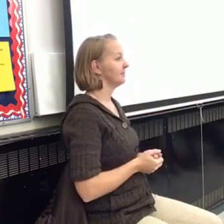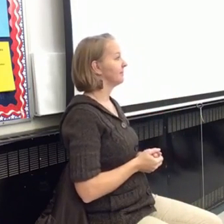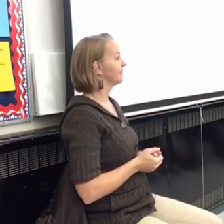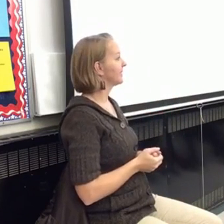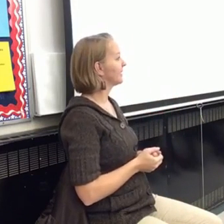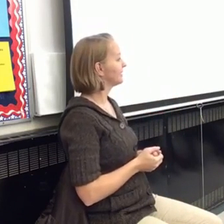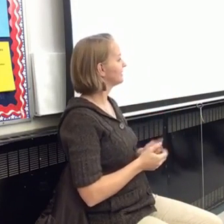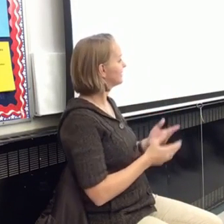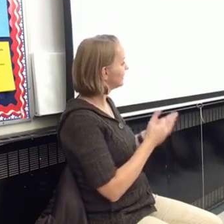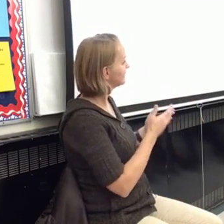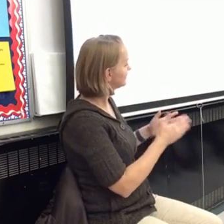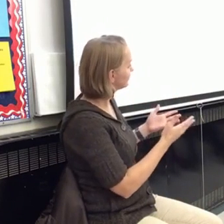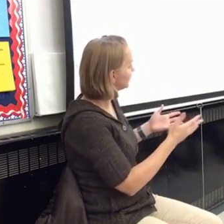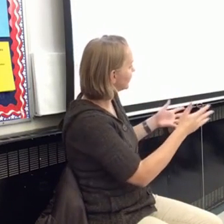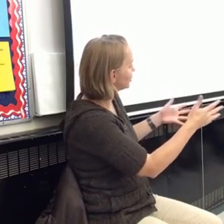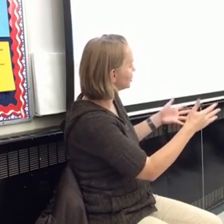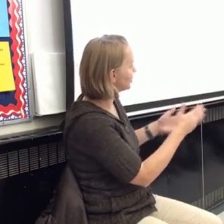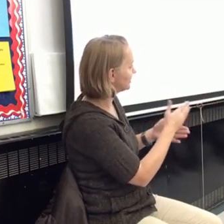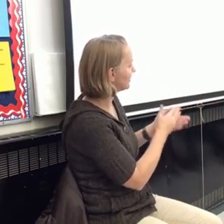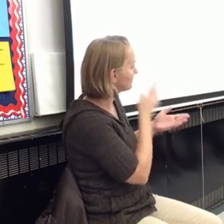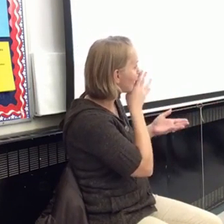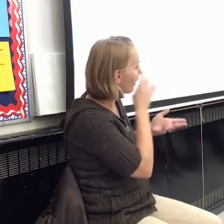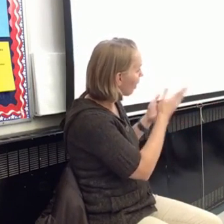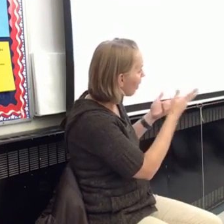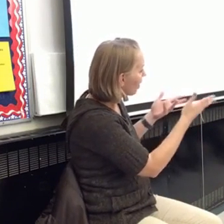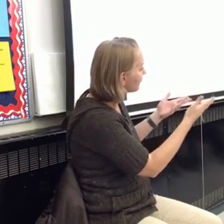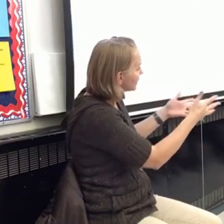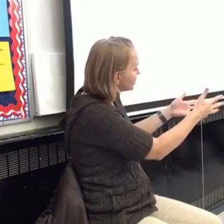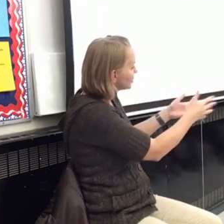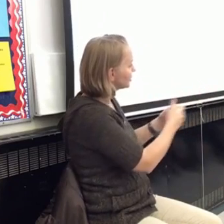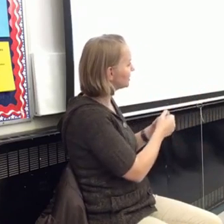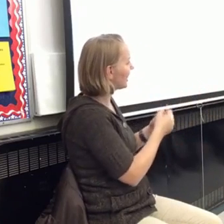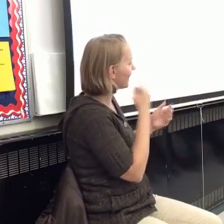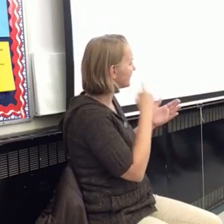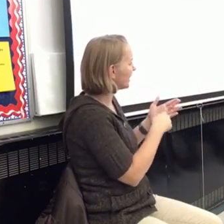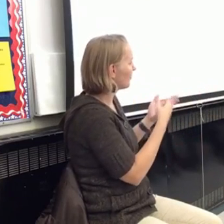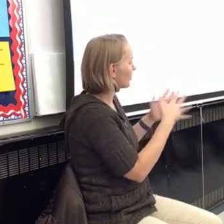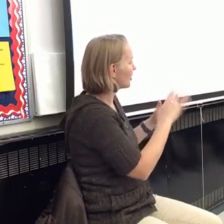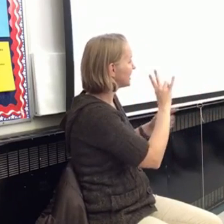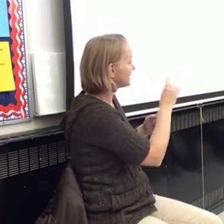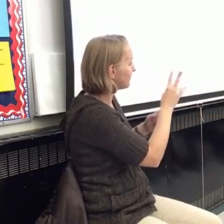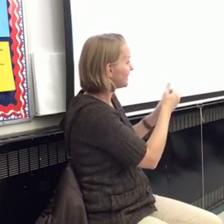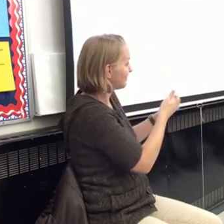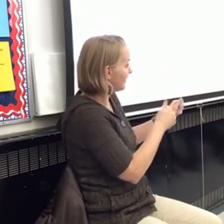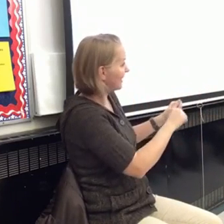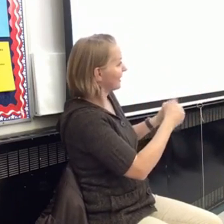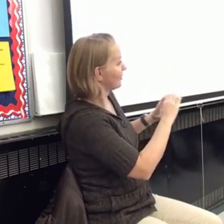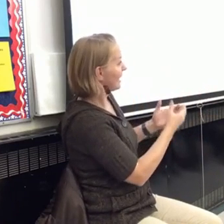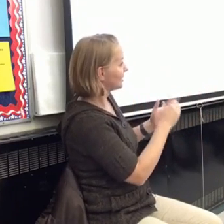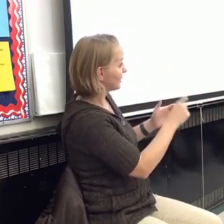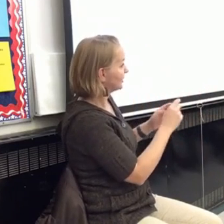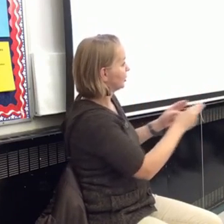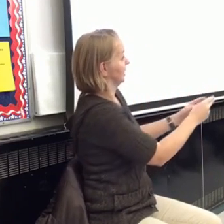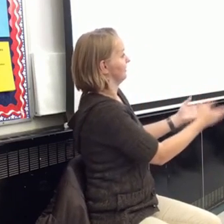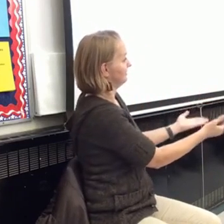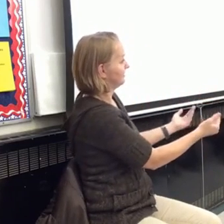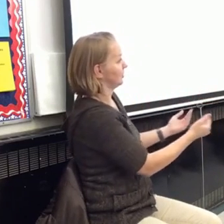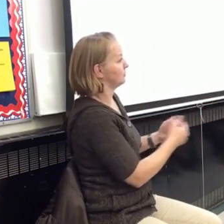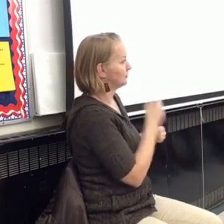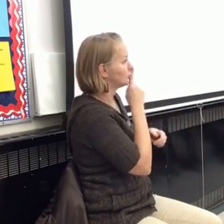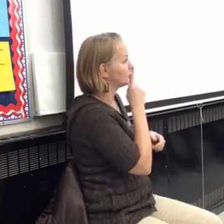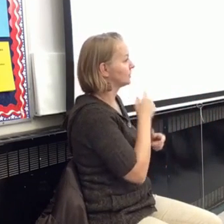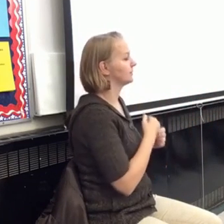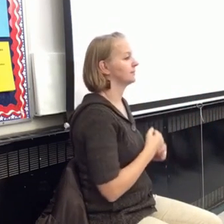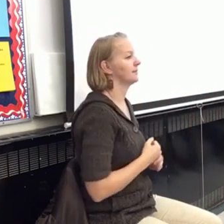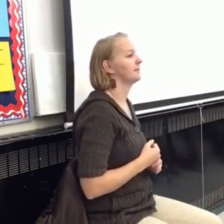listen. Hey, some of you are getting distracted, and I can tell we're already 7 minutes behind the other classes, so we have to kind of hurry along.